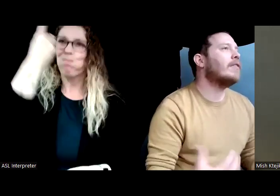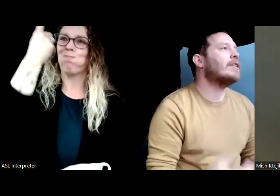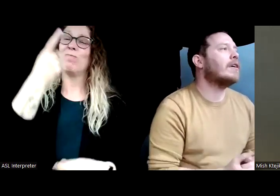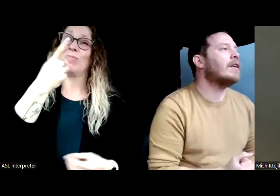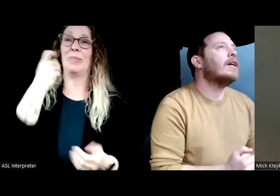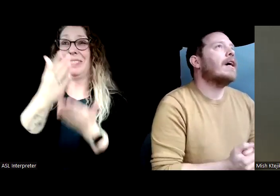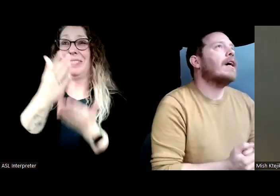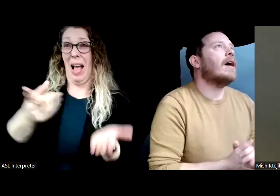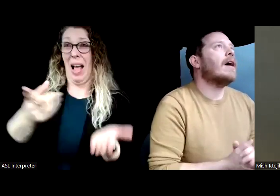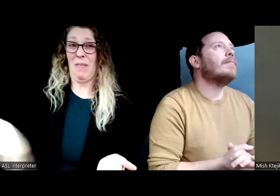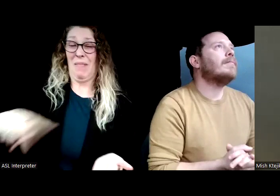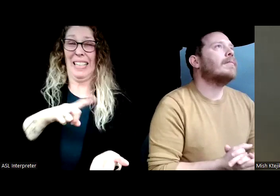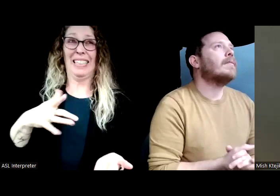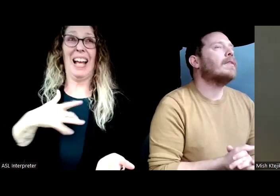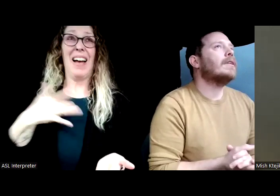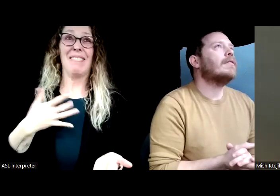see them. Because I think some of us are